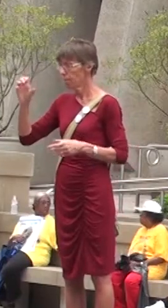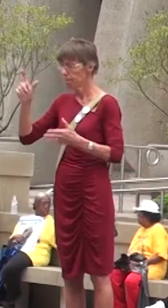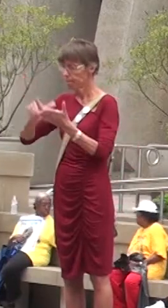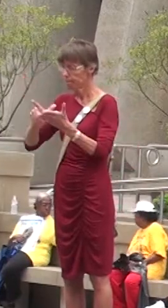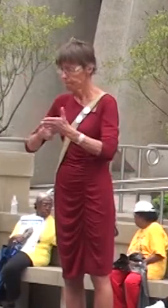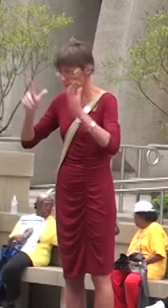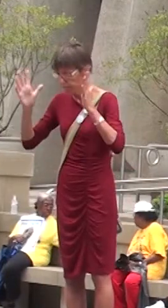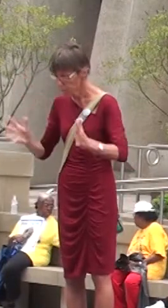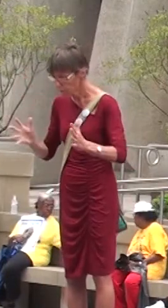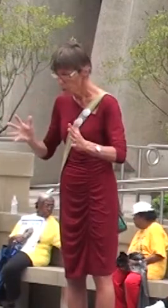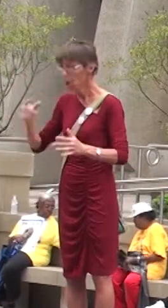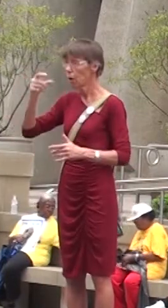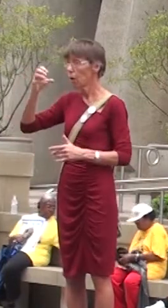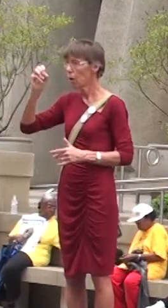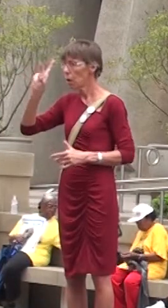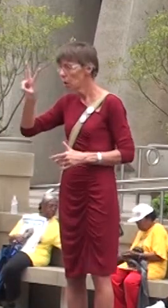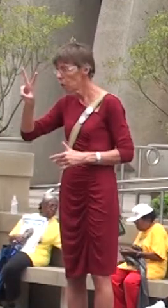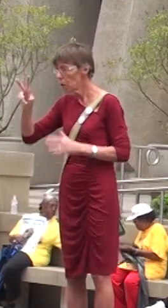her governor.